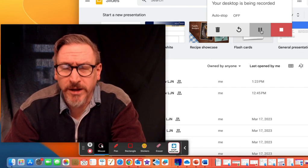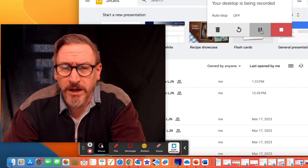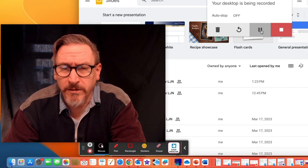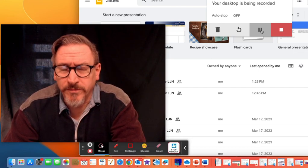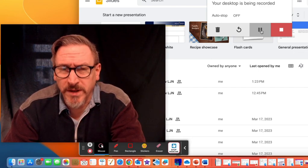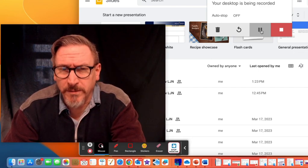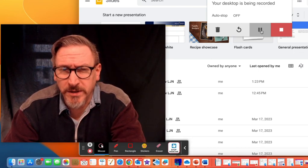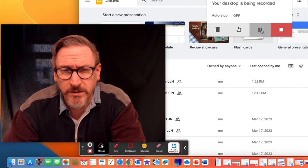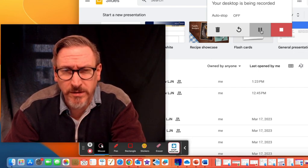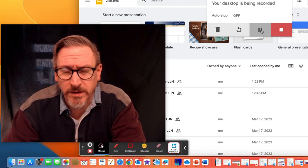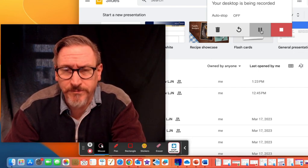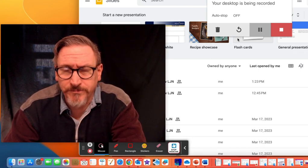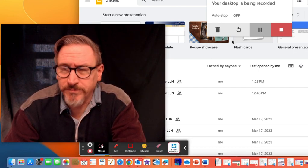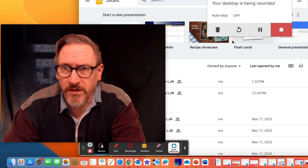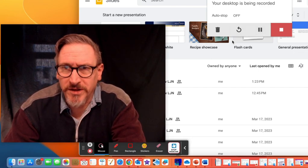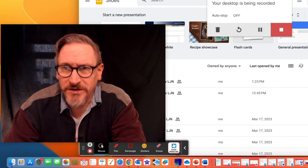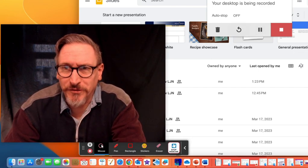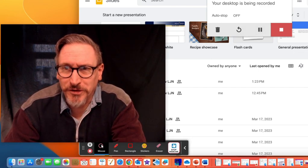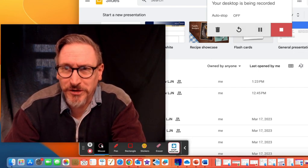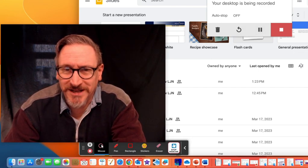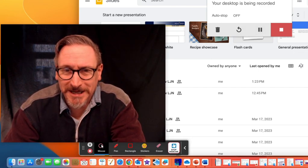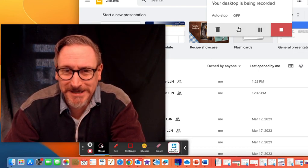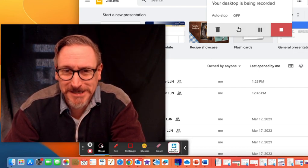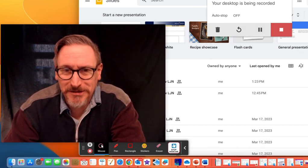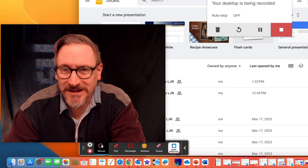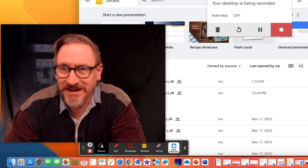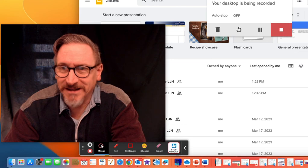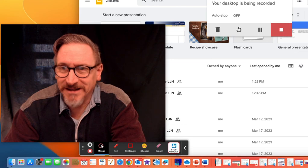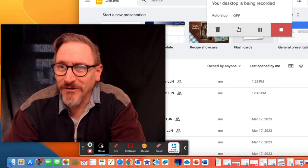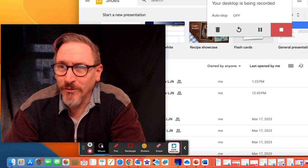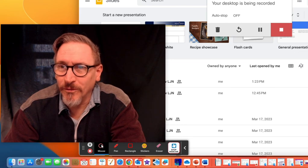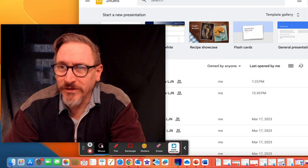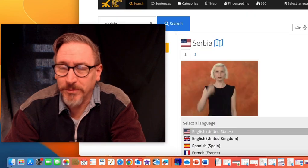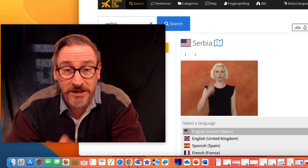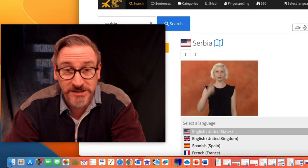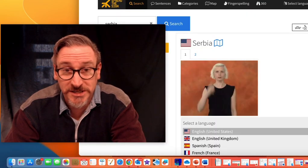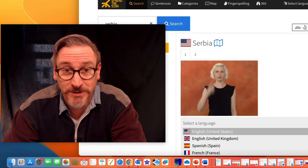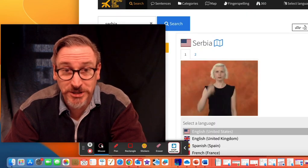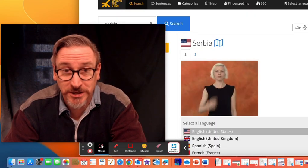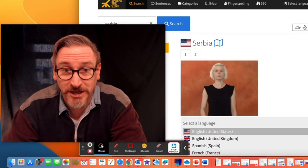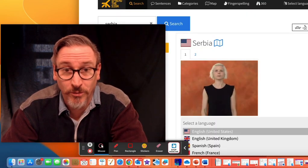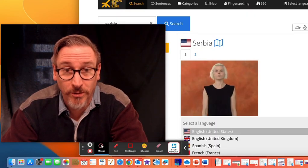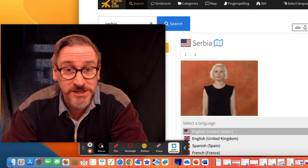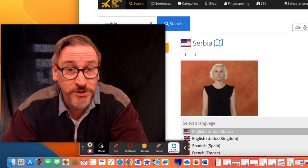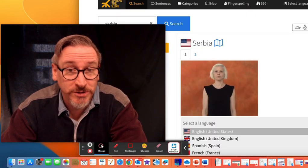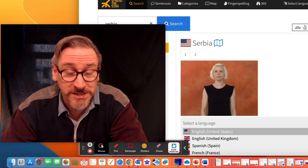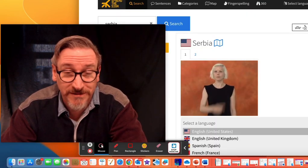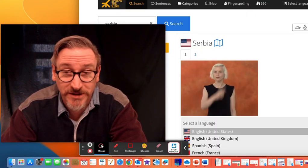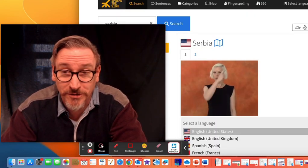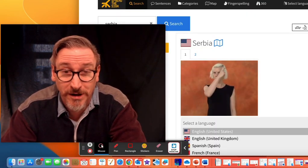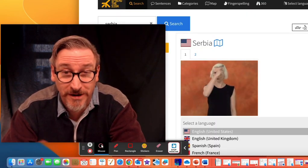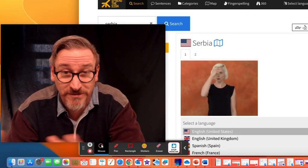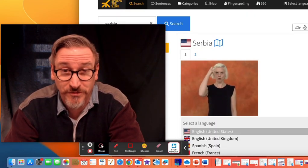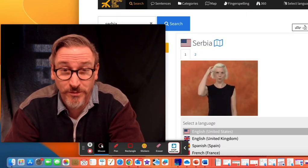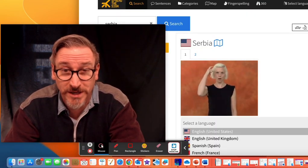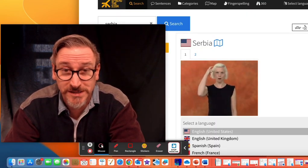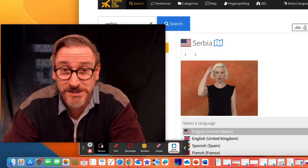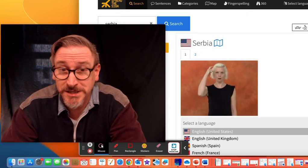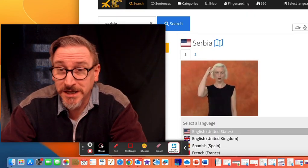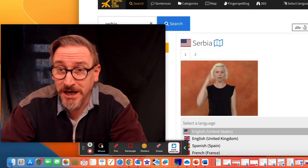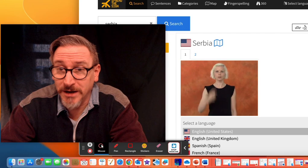Okay. I mean, the difficulty is that with the political situation in what was Yugoslavia, there are a lot of